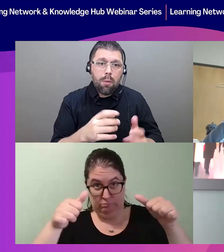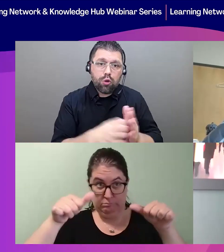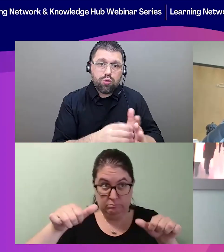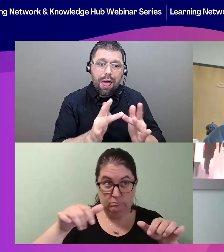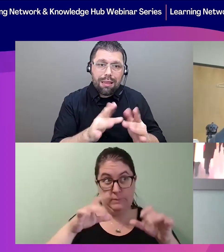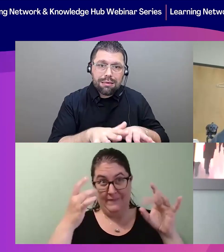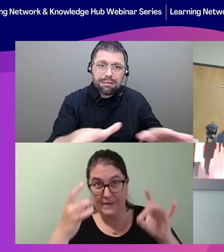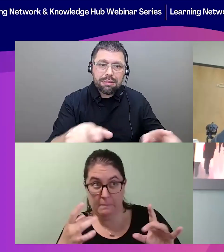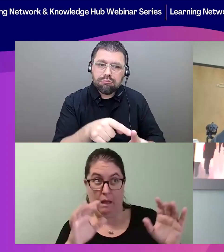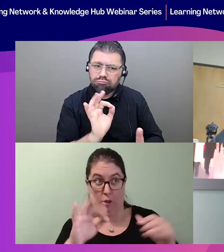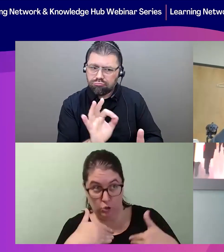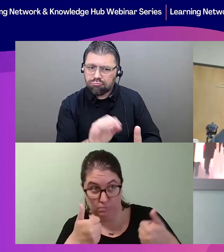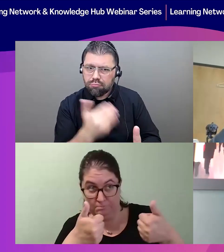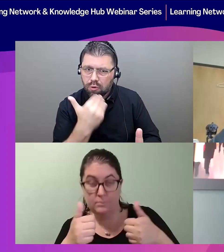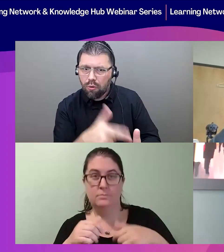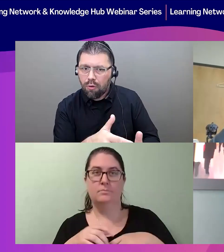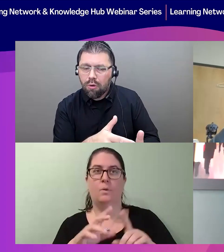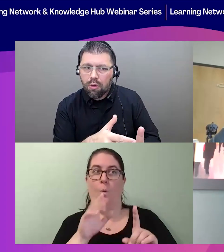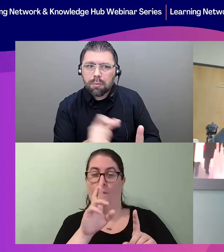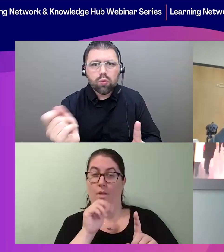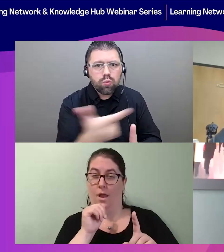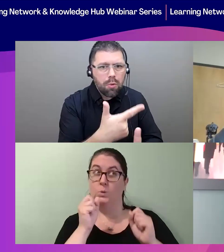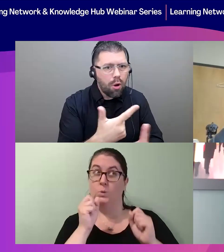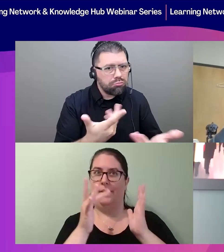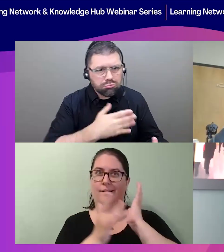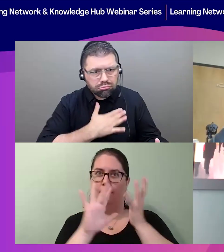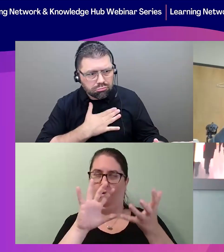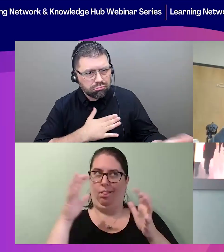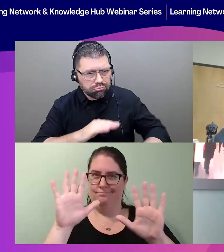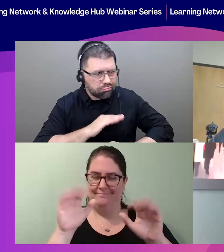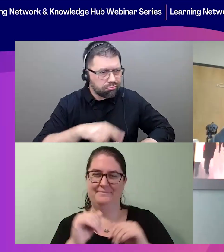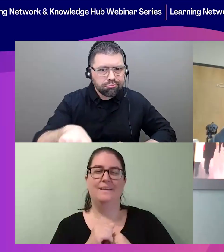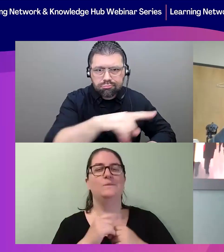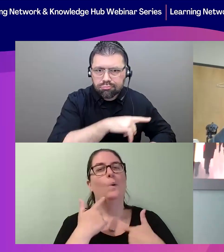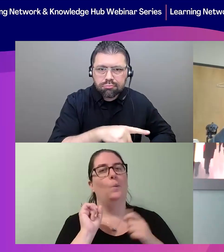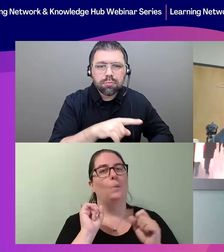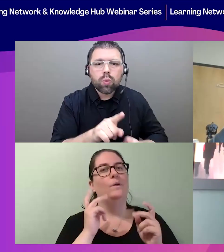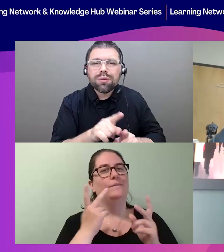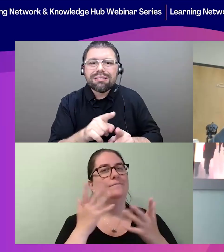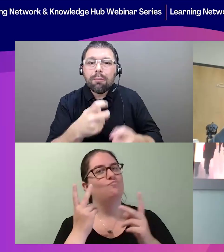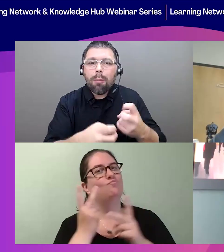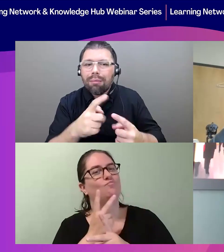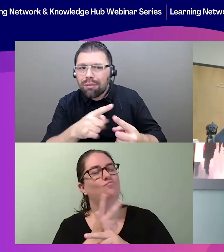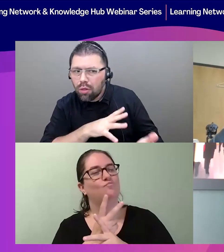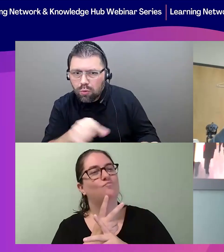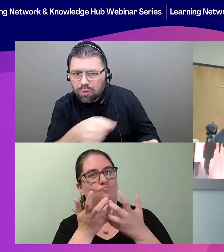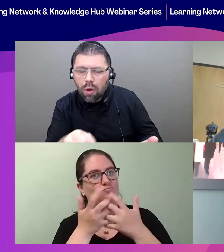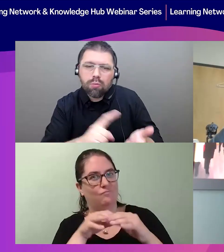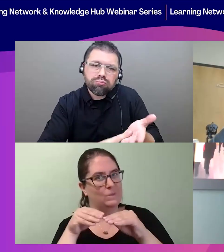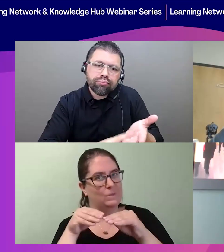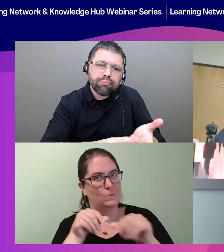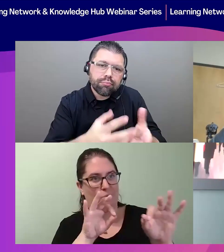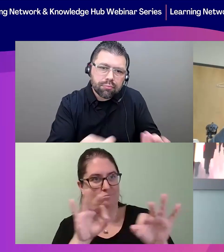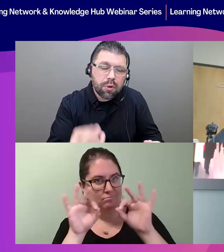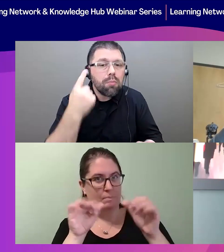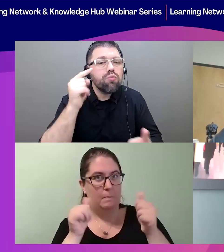were enjoying it and there weren't too many technical problems. So we were able to make sure that everything was